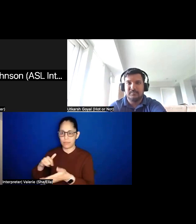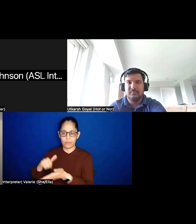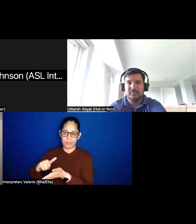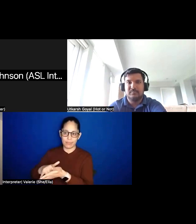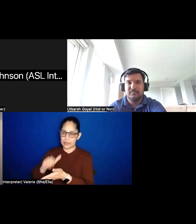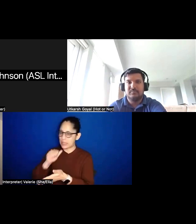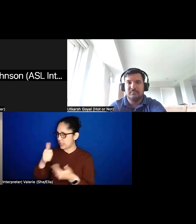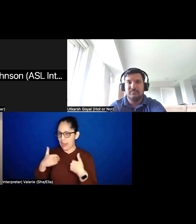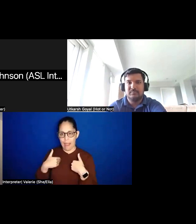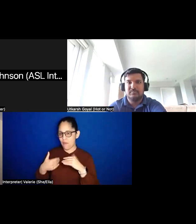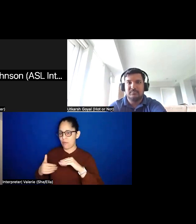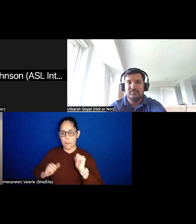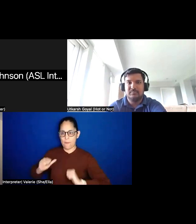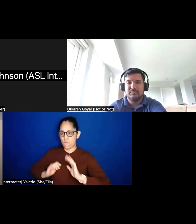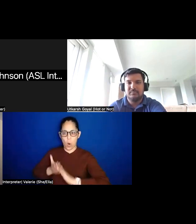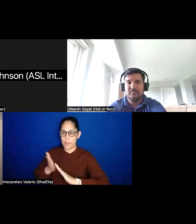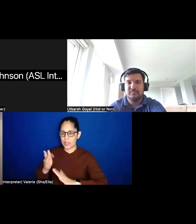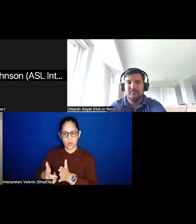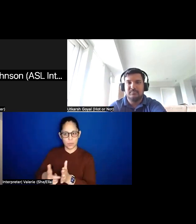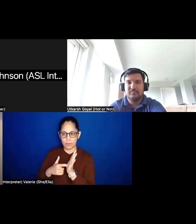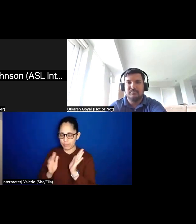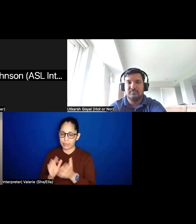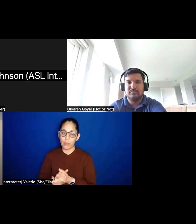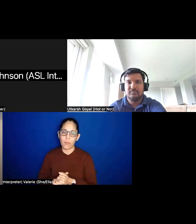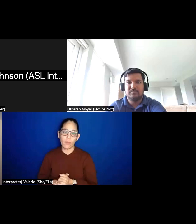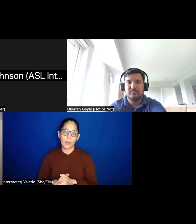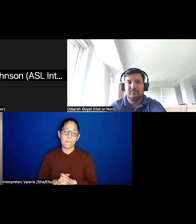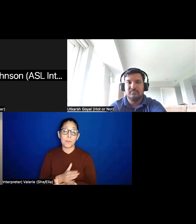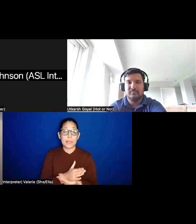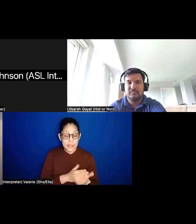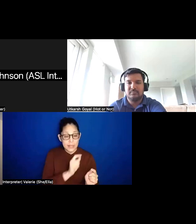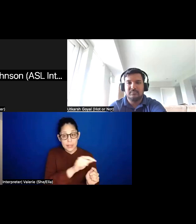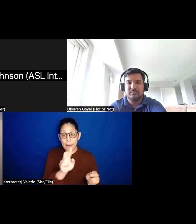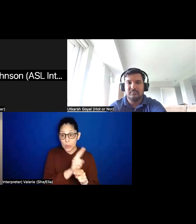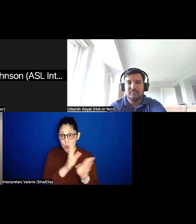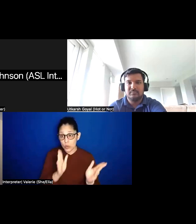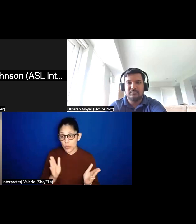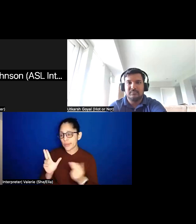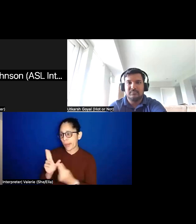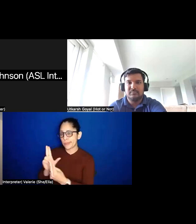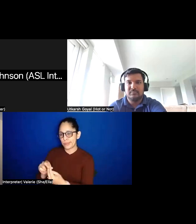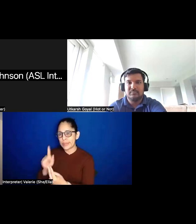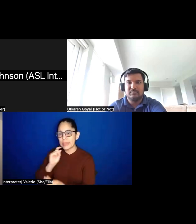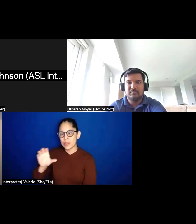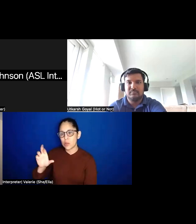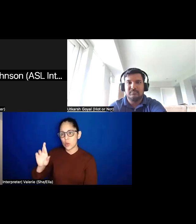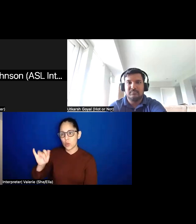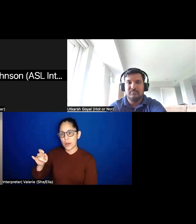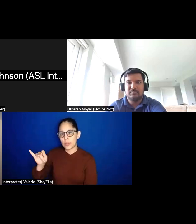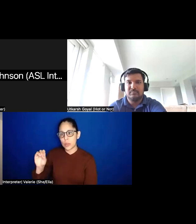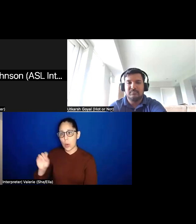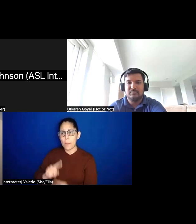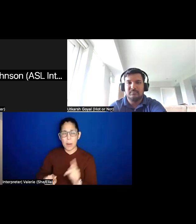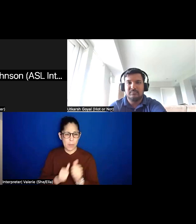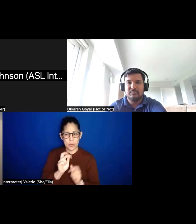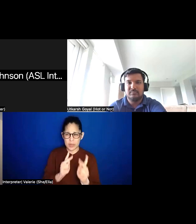that you just have to have. Some users will use it just because it's crypto, but 99% of people will